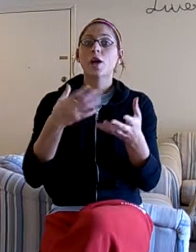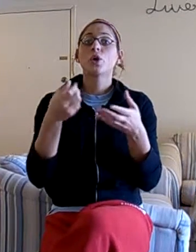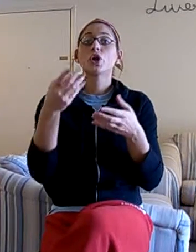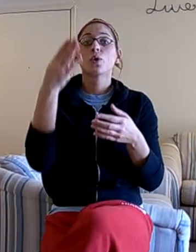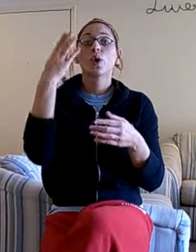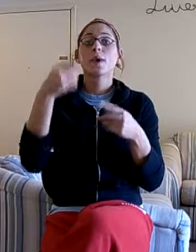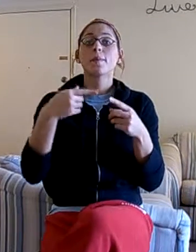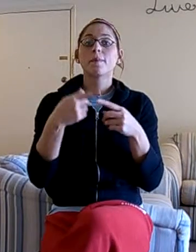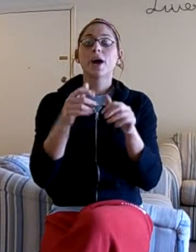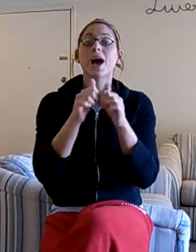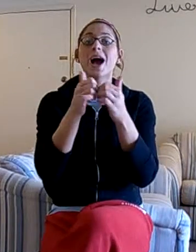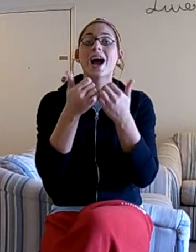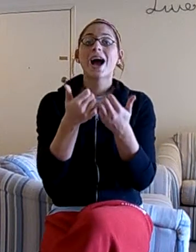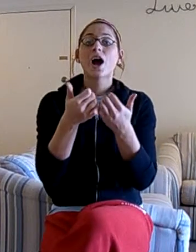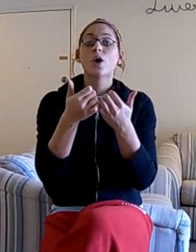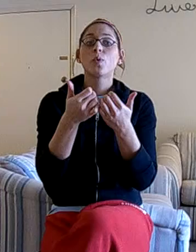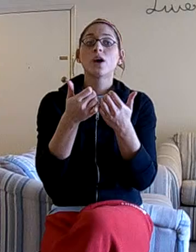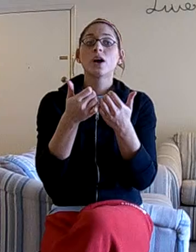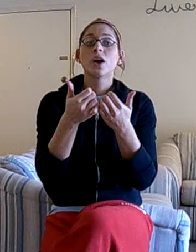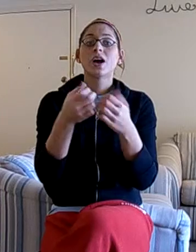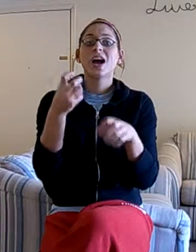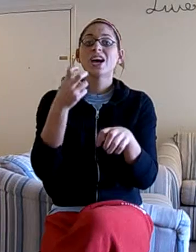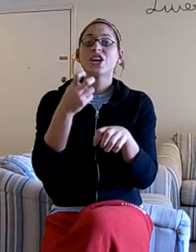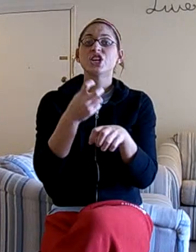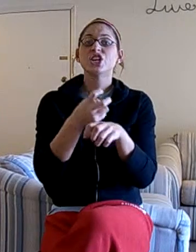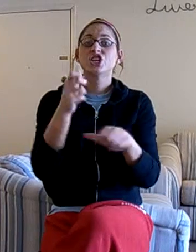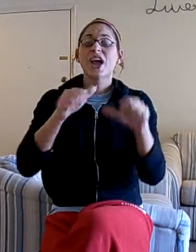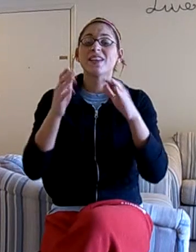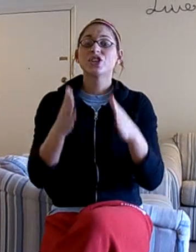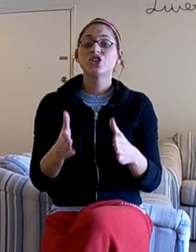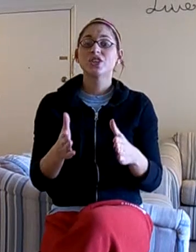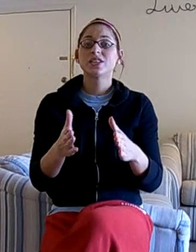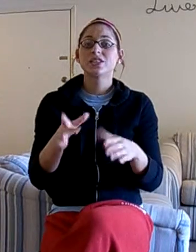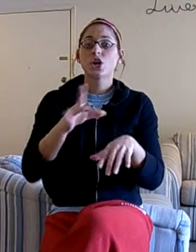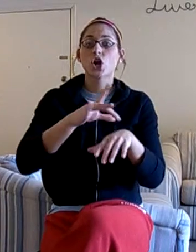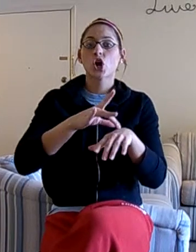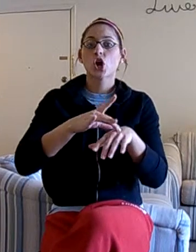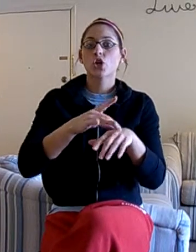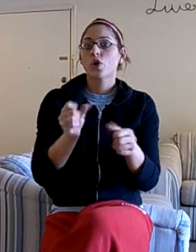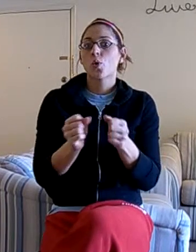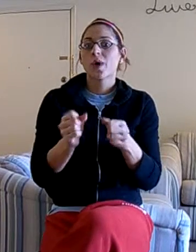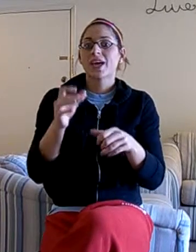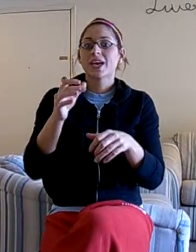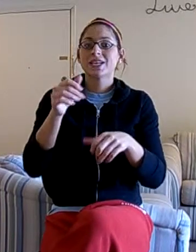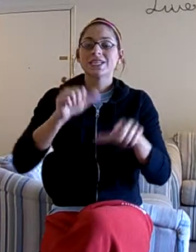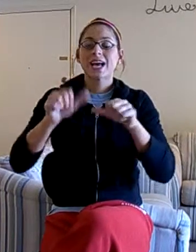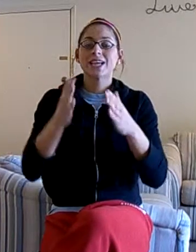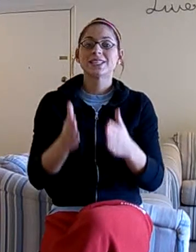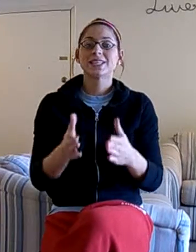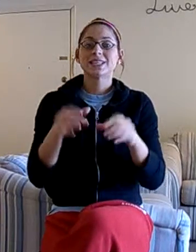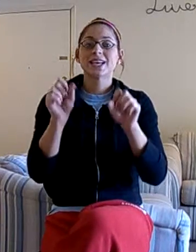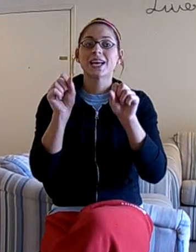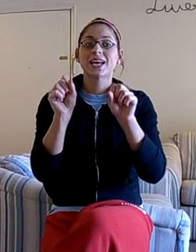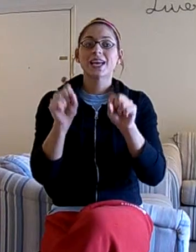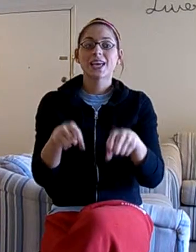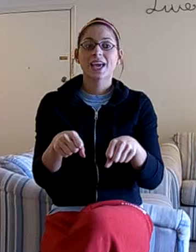how geologists and seismologists, earthquake scientists, can locate